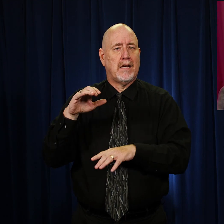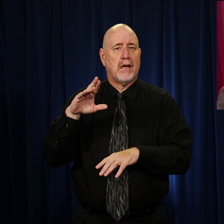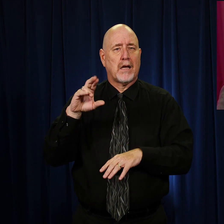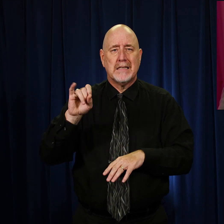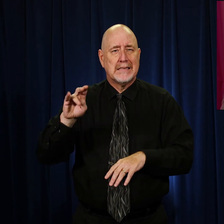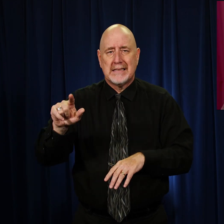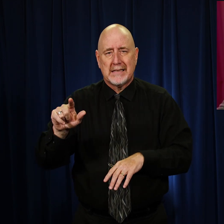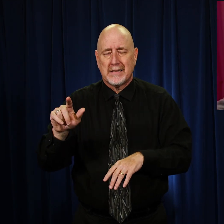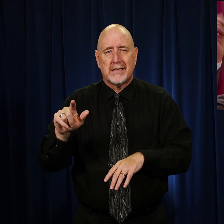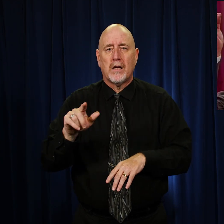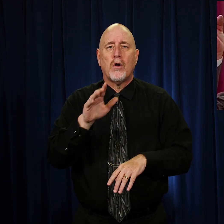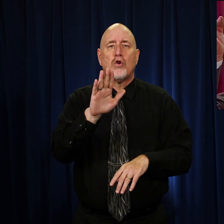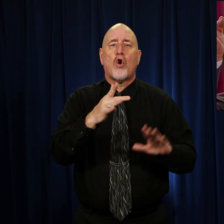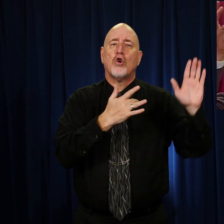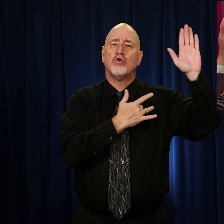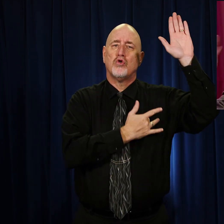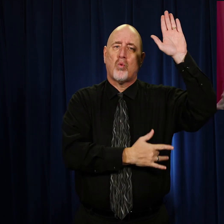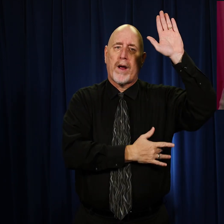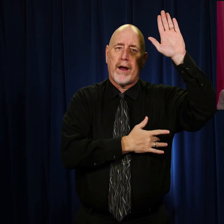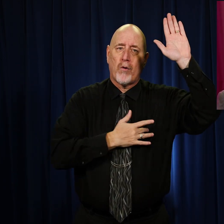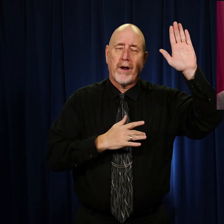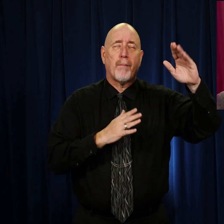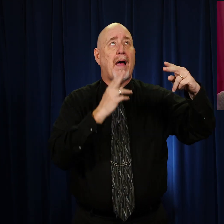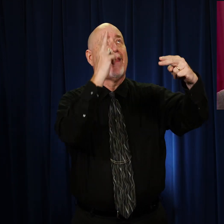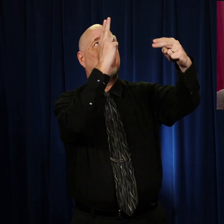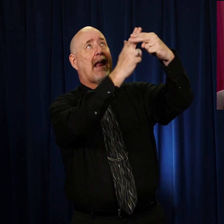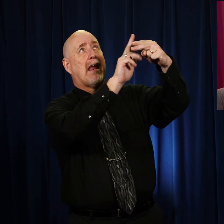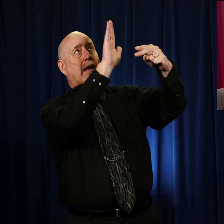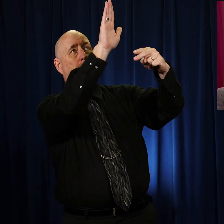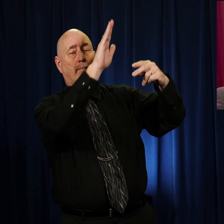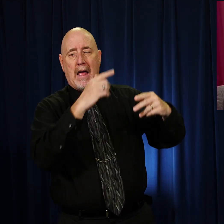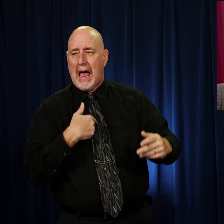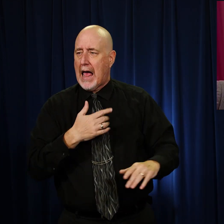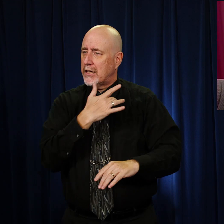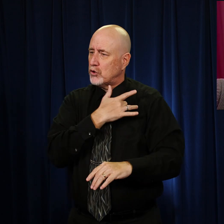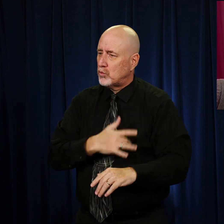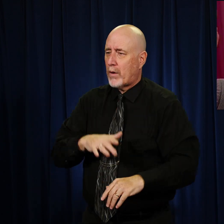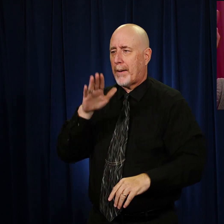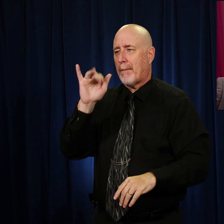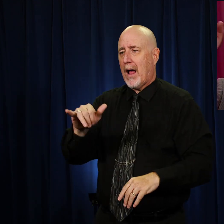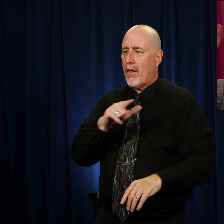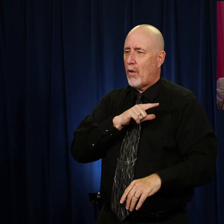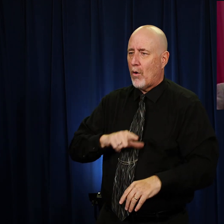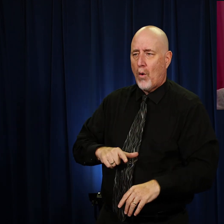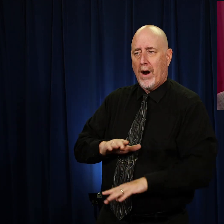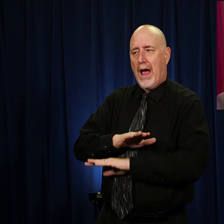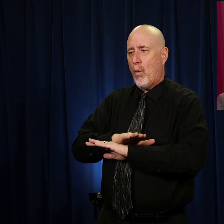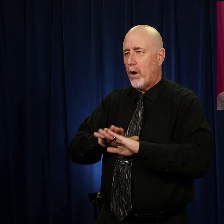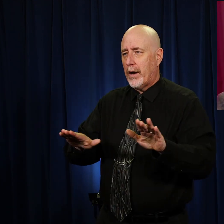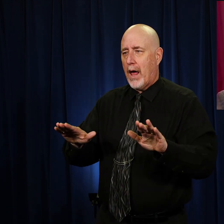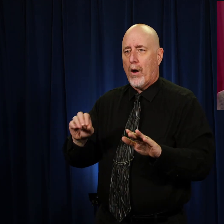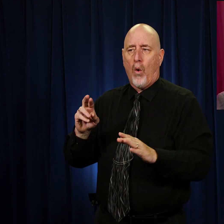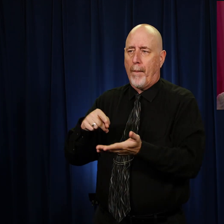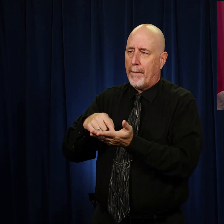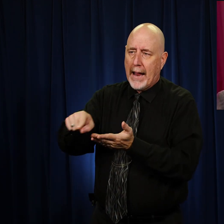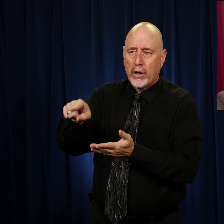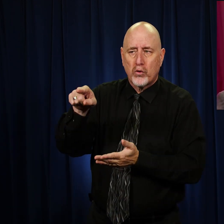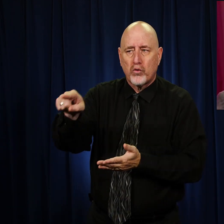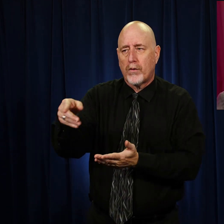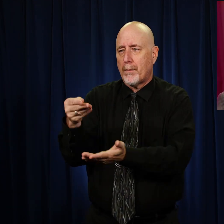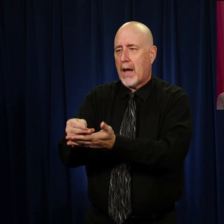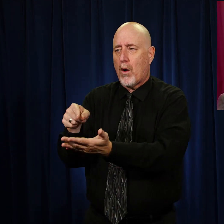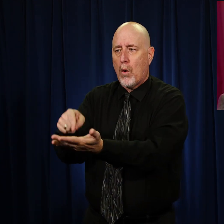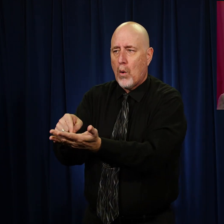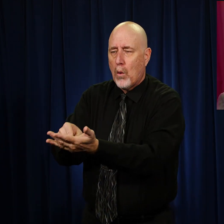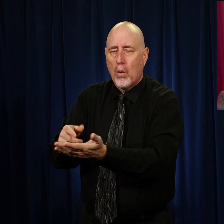This is talking about you're swearing by the name of the Lord. You're saying, I swear by the Lord that I will pay you the